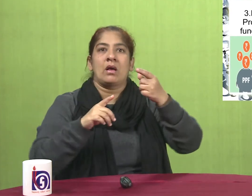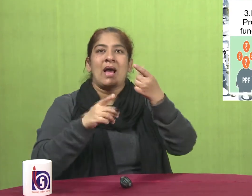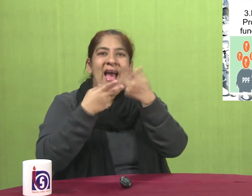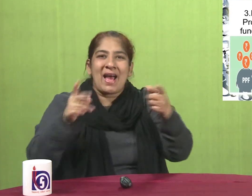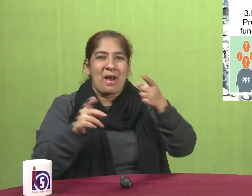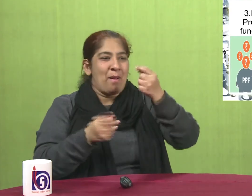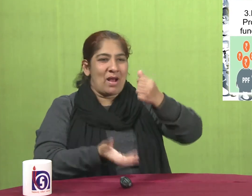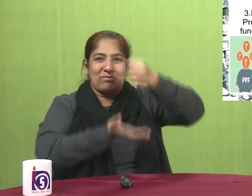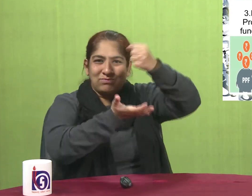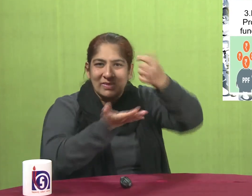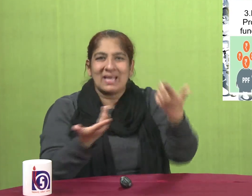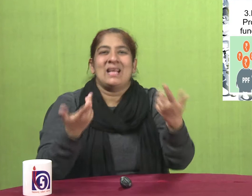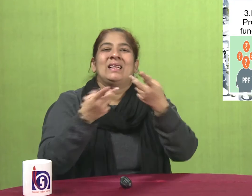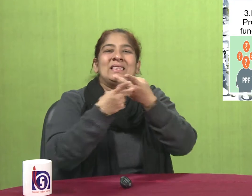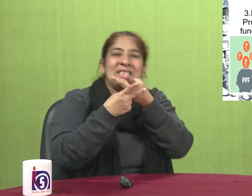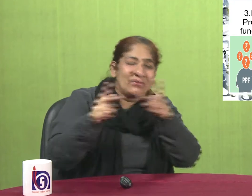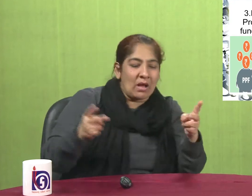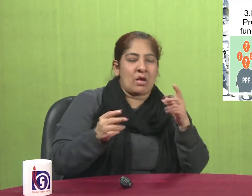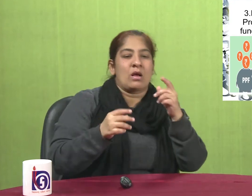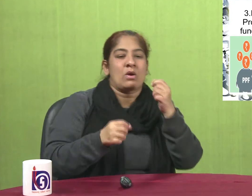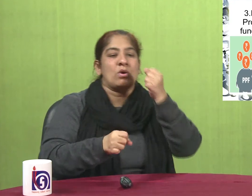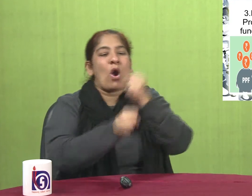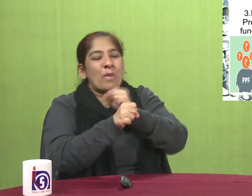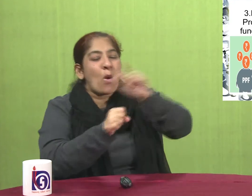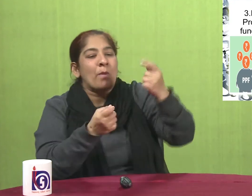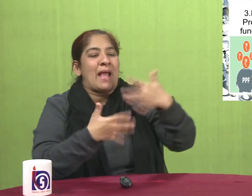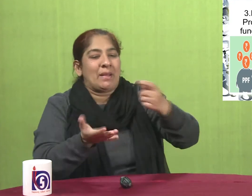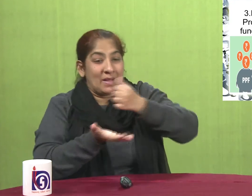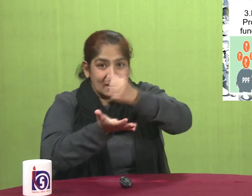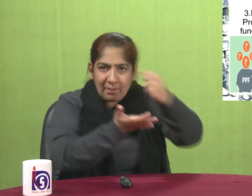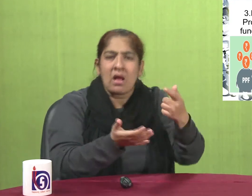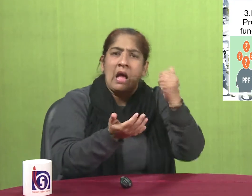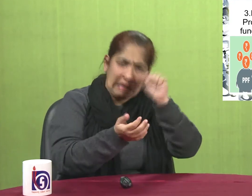Public Provident Fund, which is PPF.